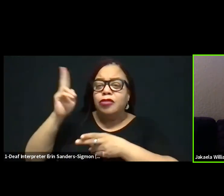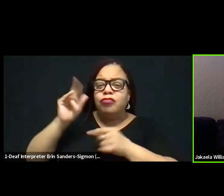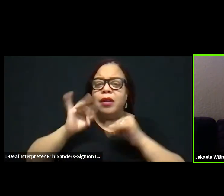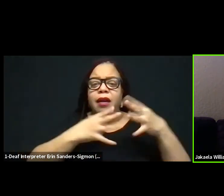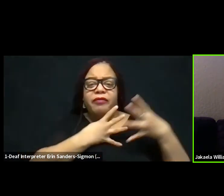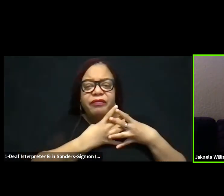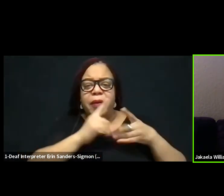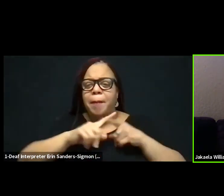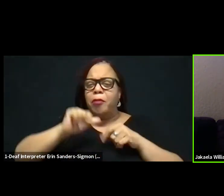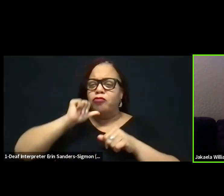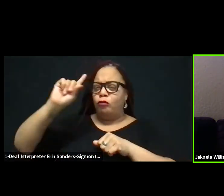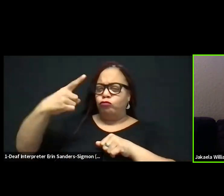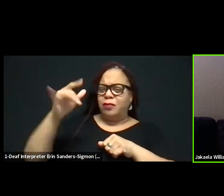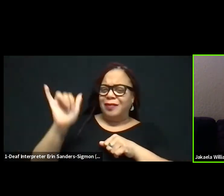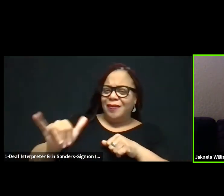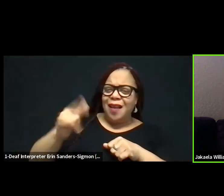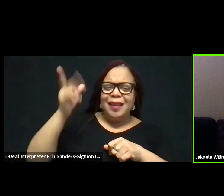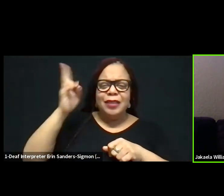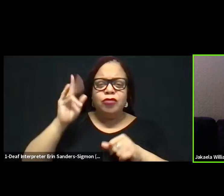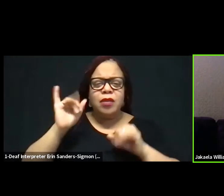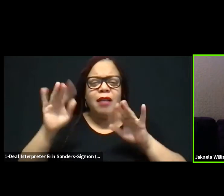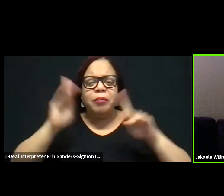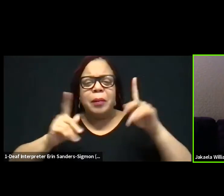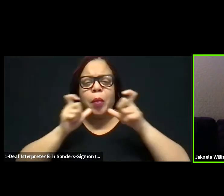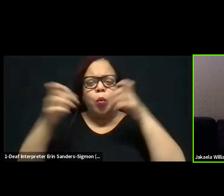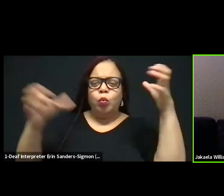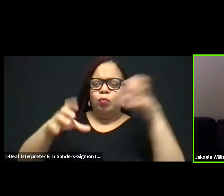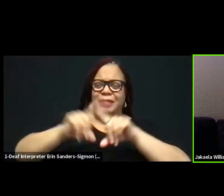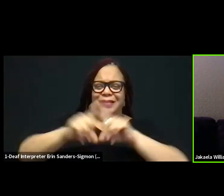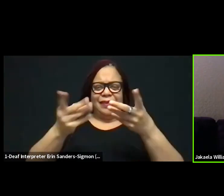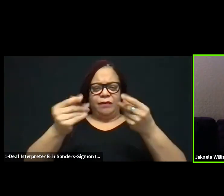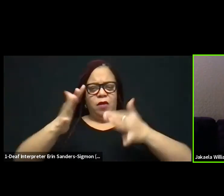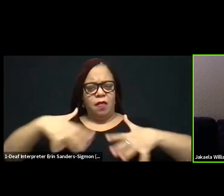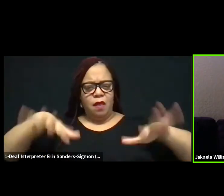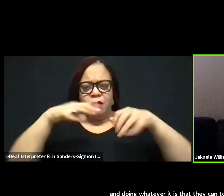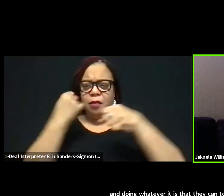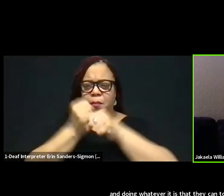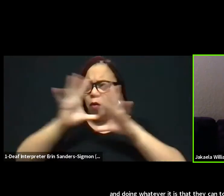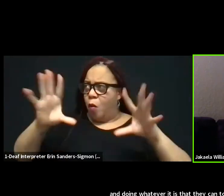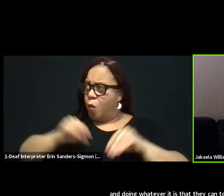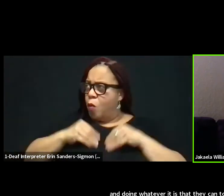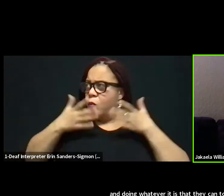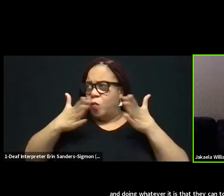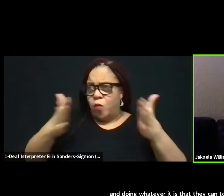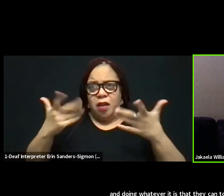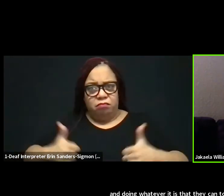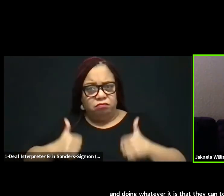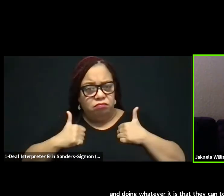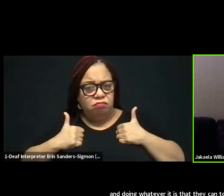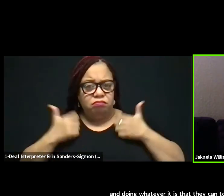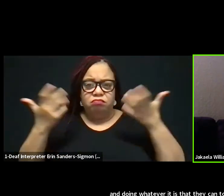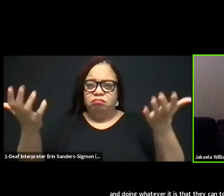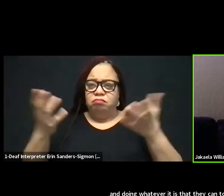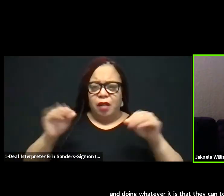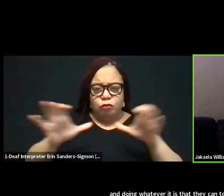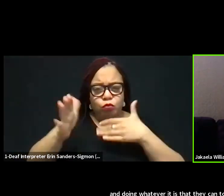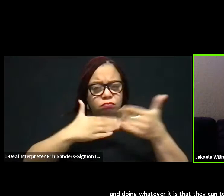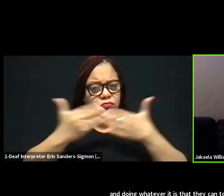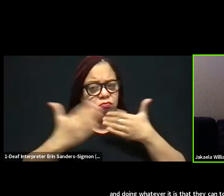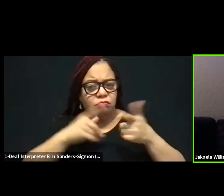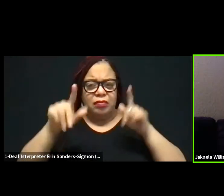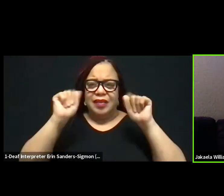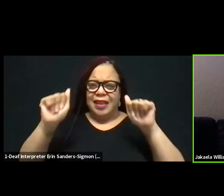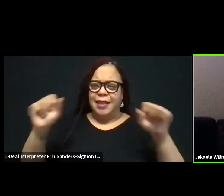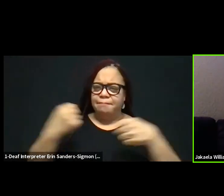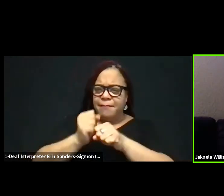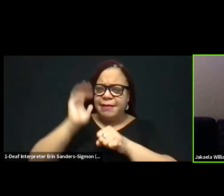doing whatever it is that they can to make it seem like that's the only way that we should and are going to live, unless people decide to act